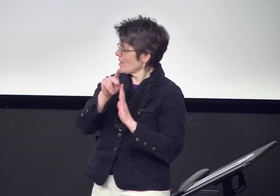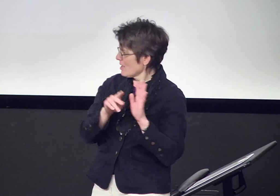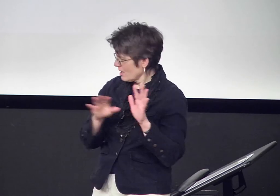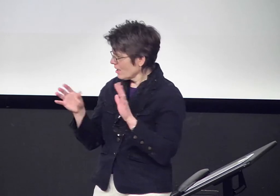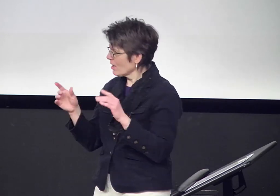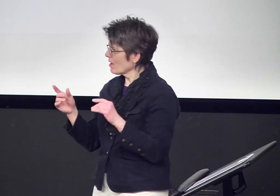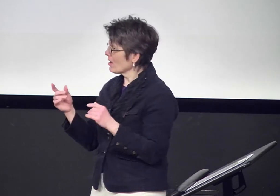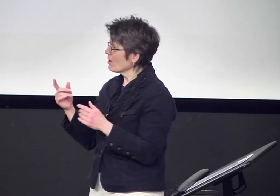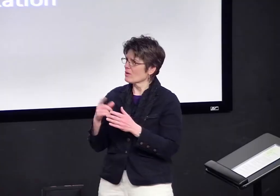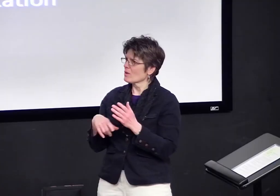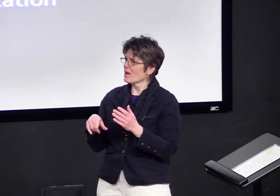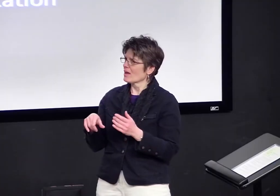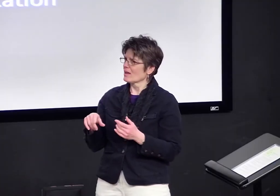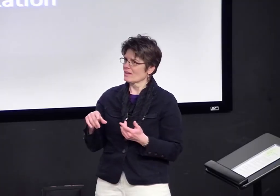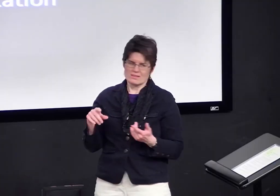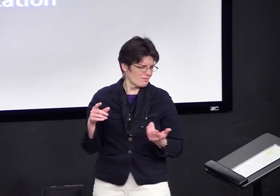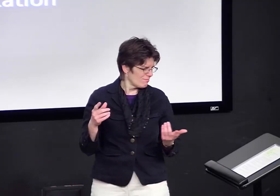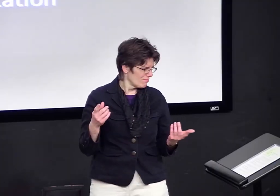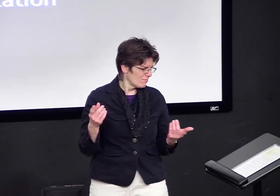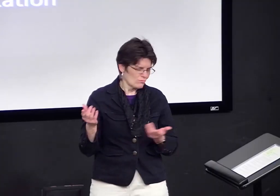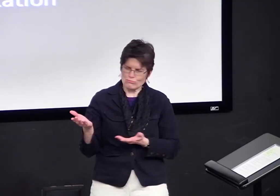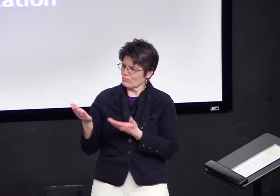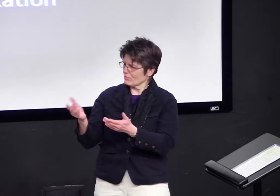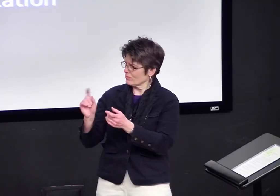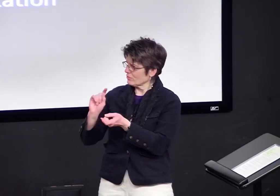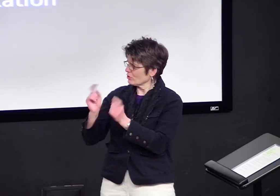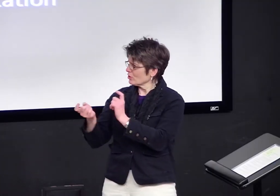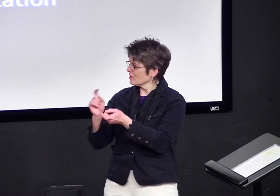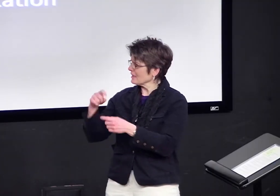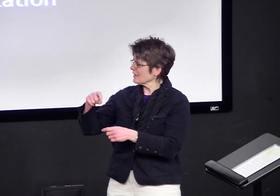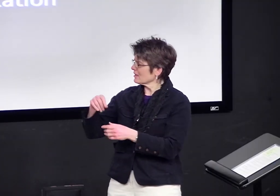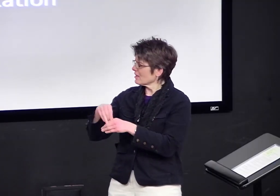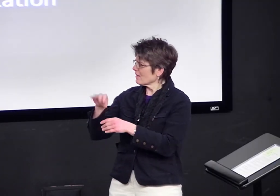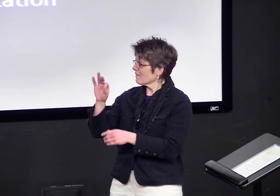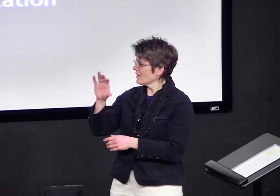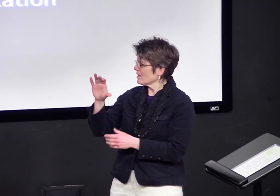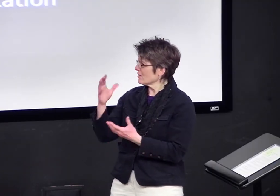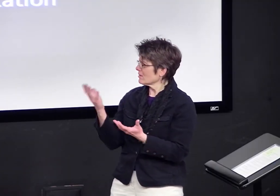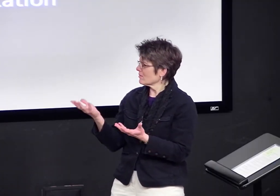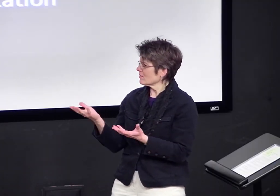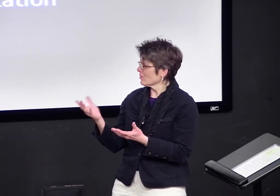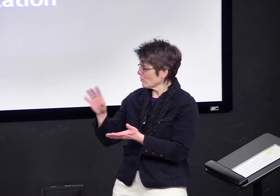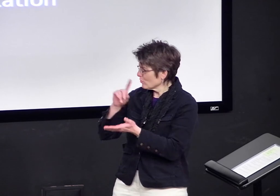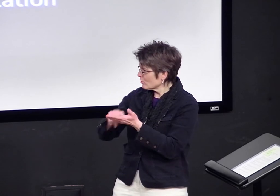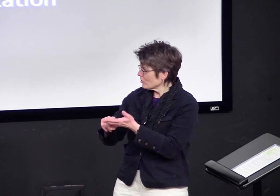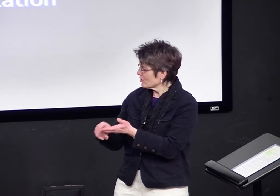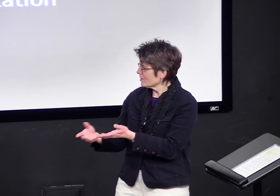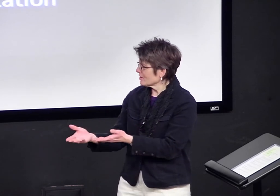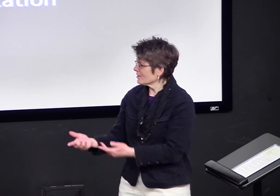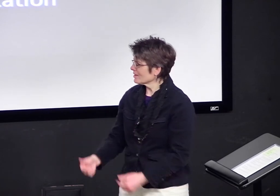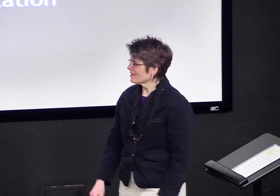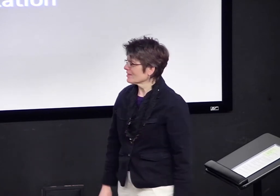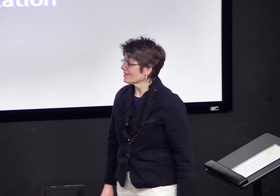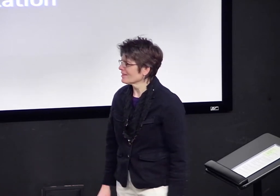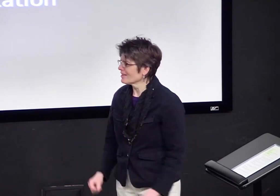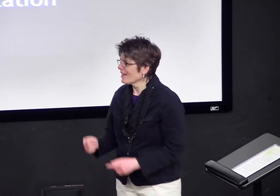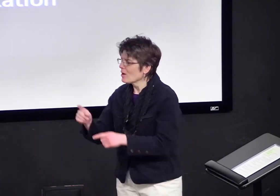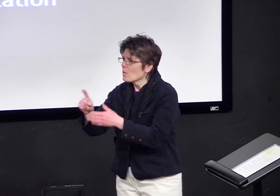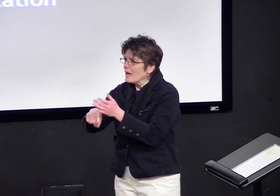What future research or action would you recommend for making needed changes in the current FCC policy